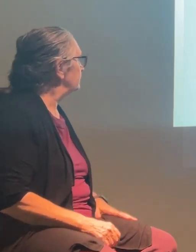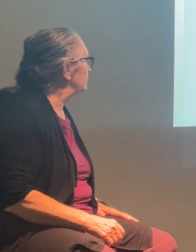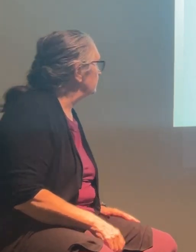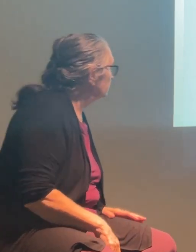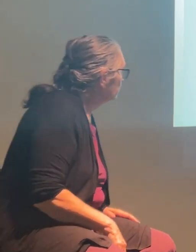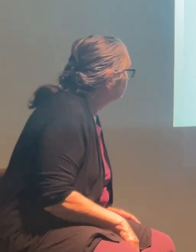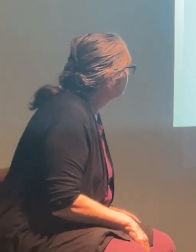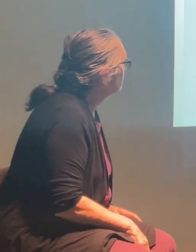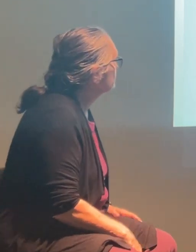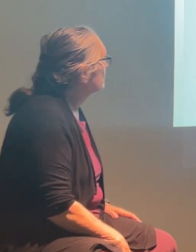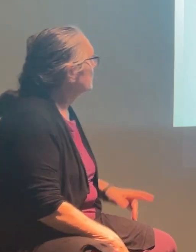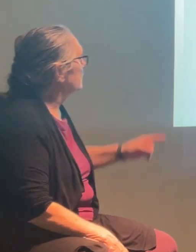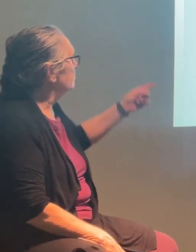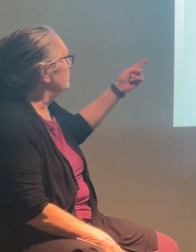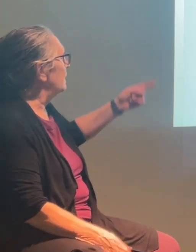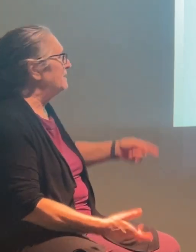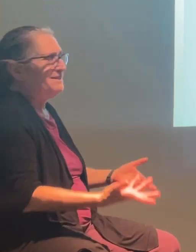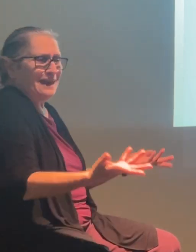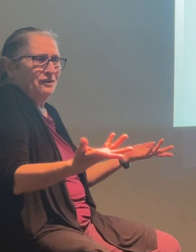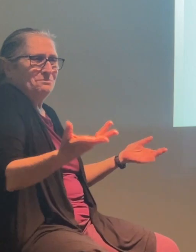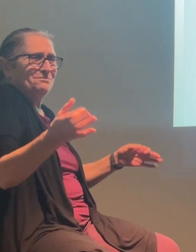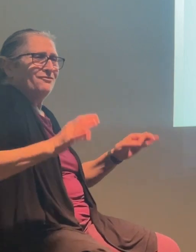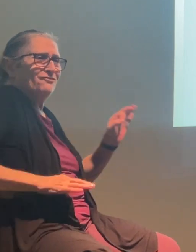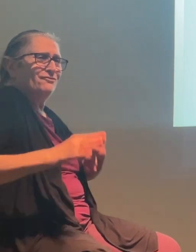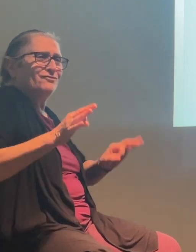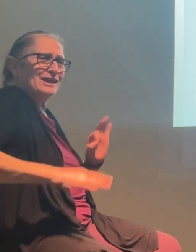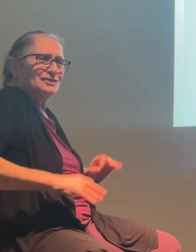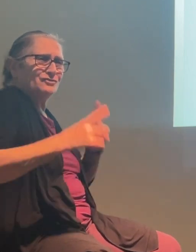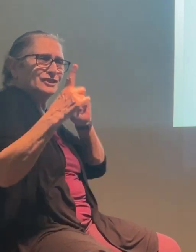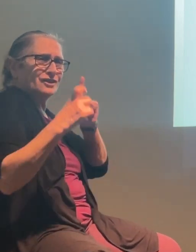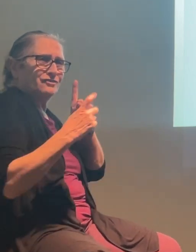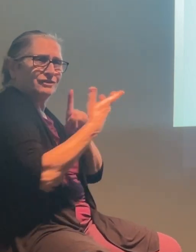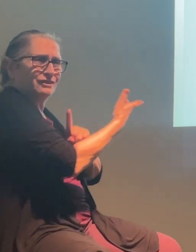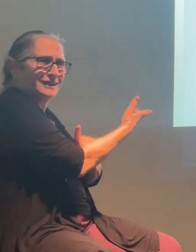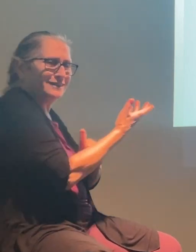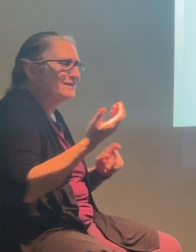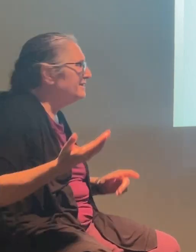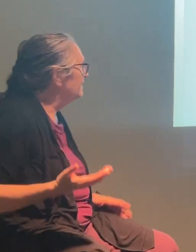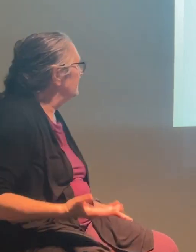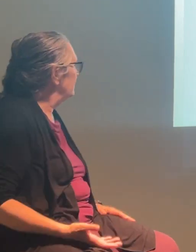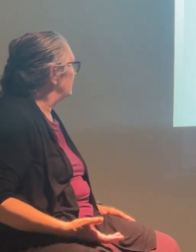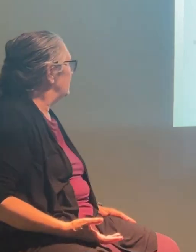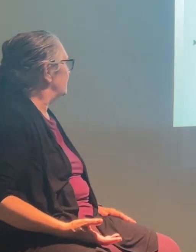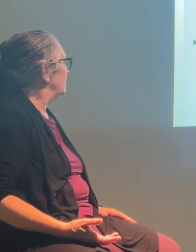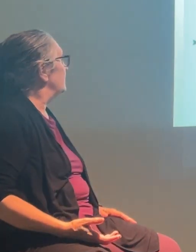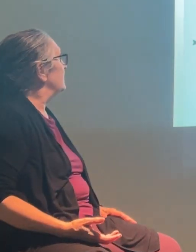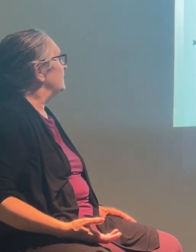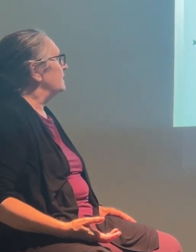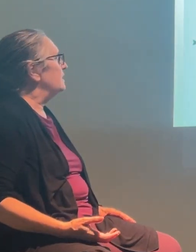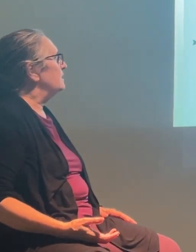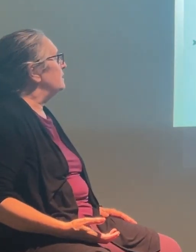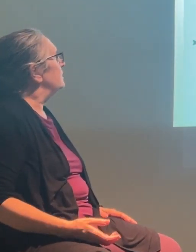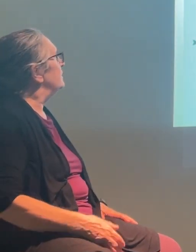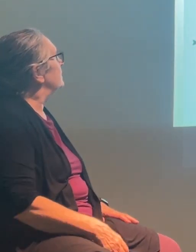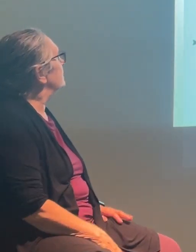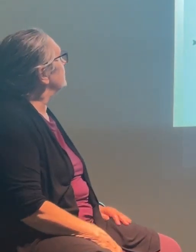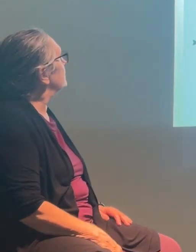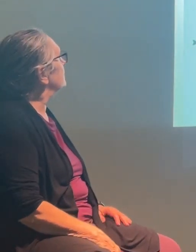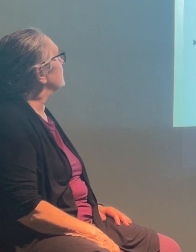be a fashion photography, but it is just a plant. He was very fond of plants, and we'll find out later on.